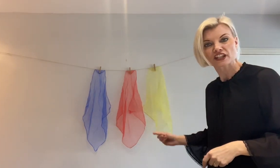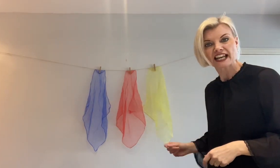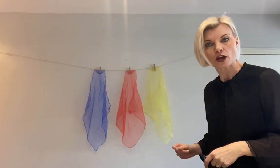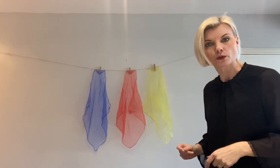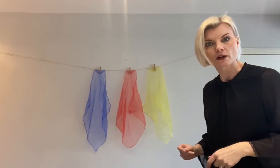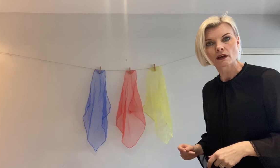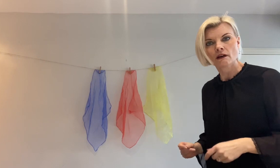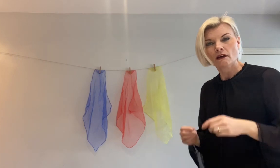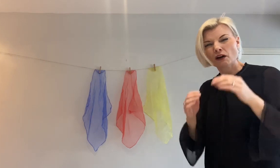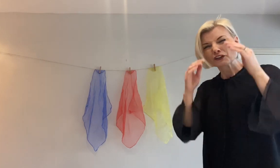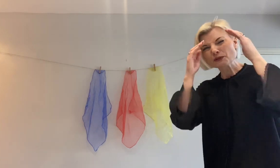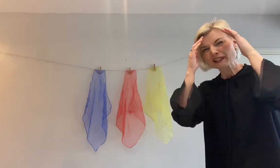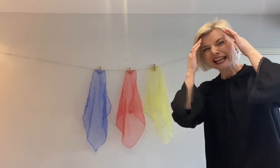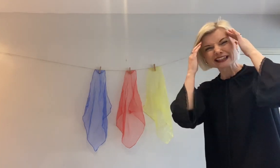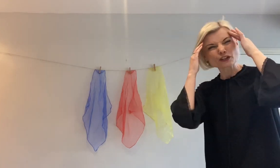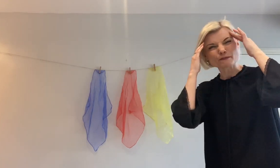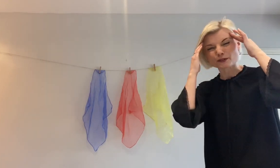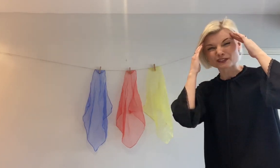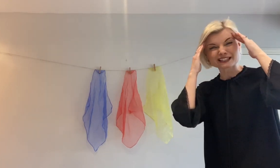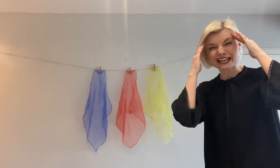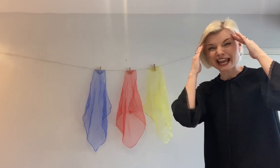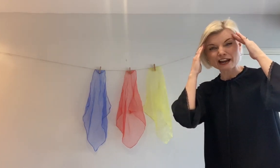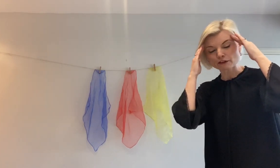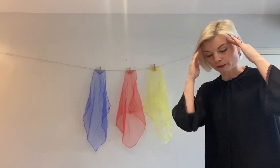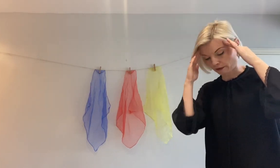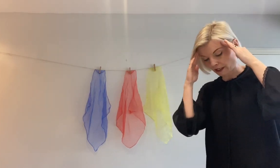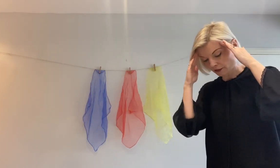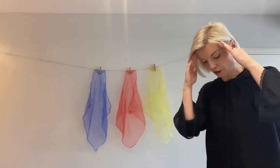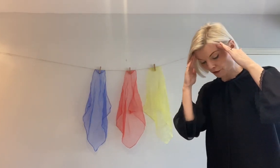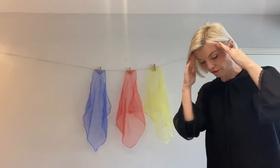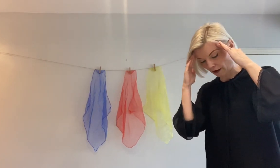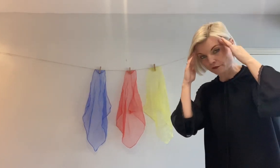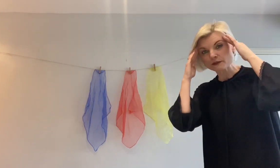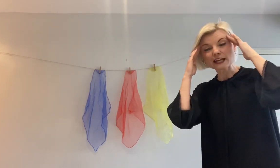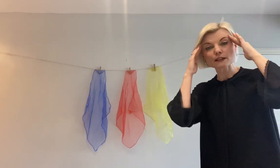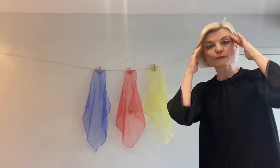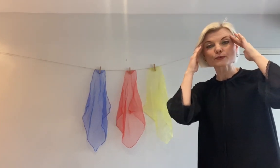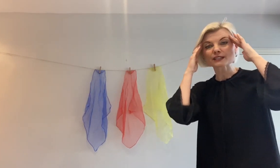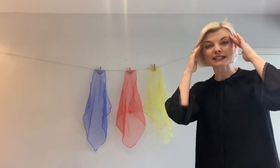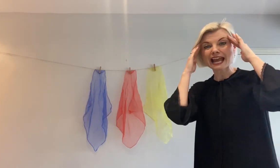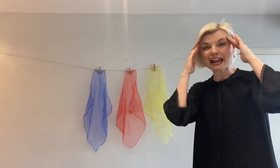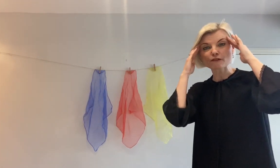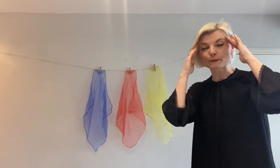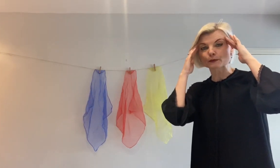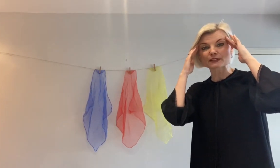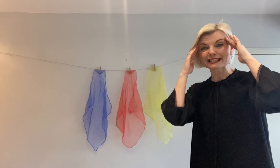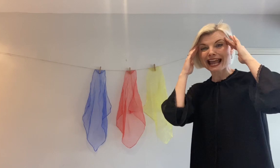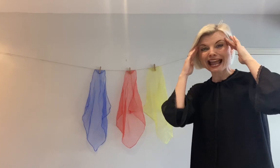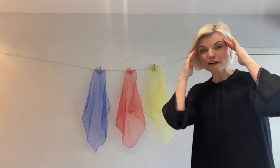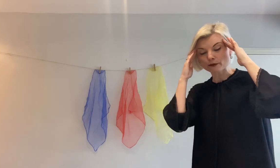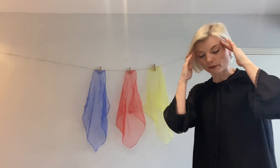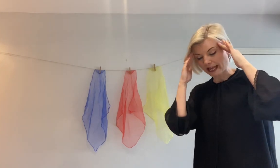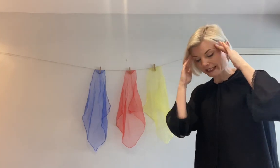yellow? You get the most terrible, don't you, Ralph? You get the most terrible, terrible